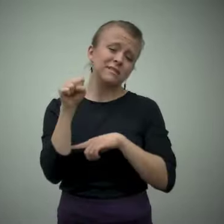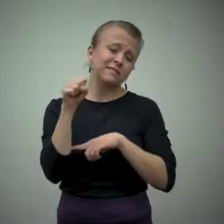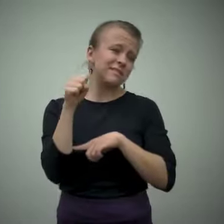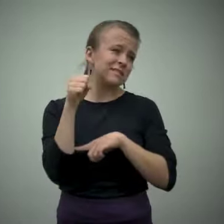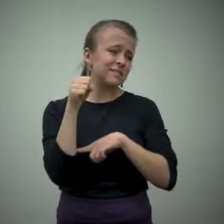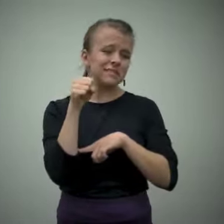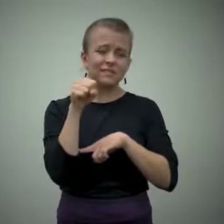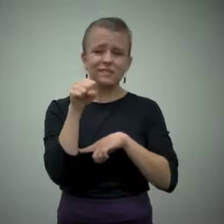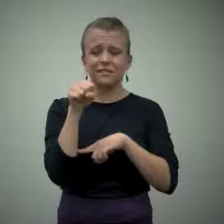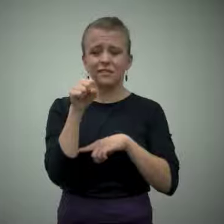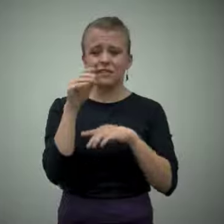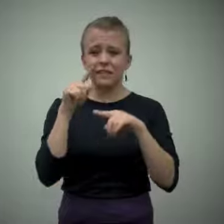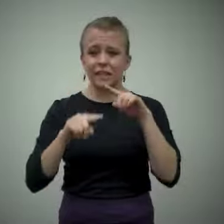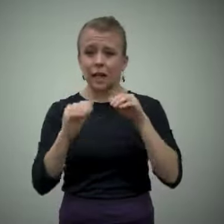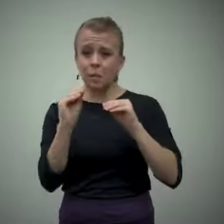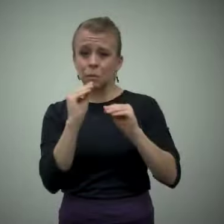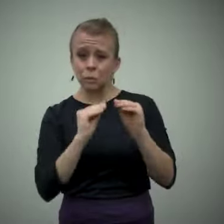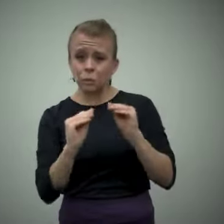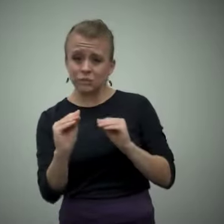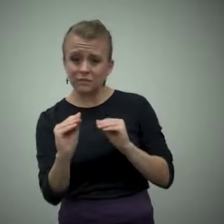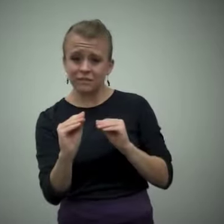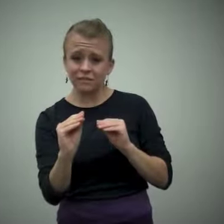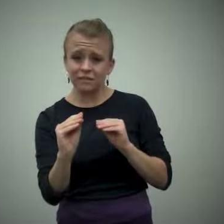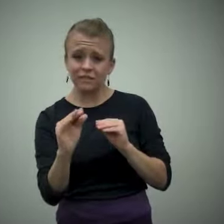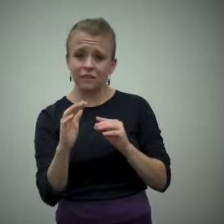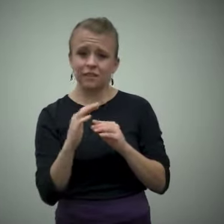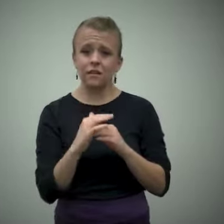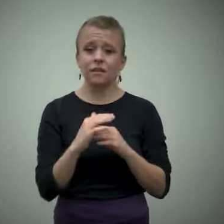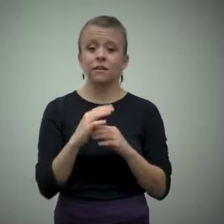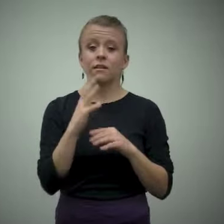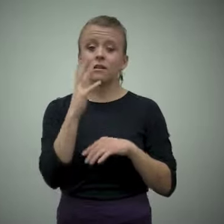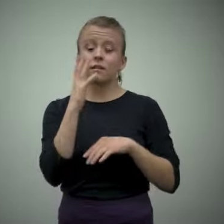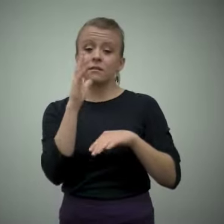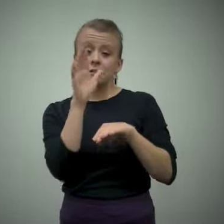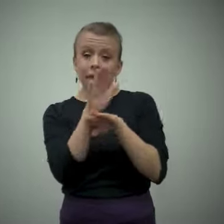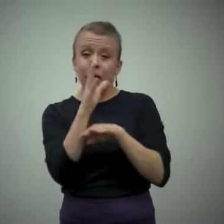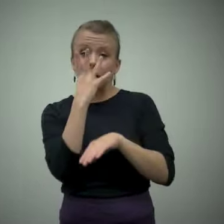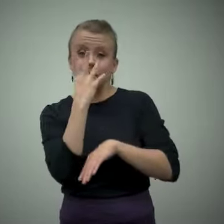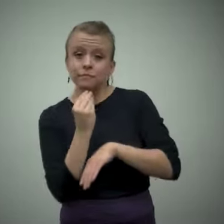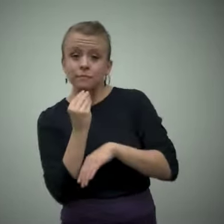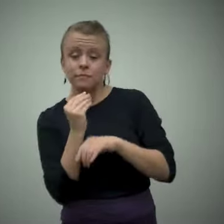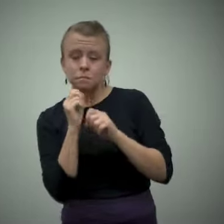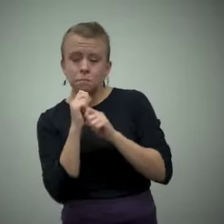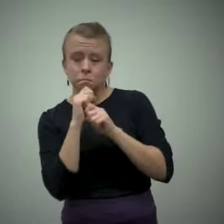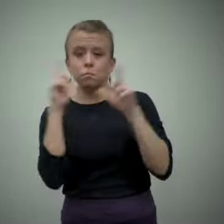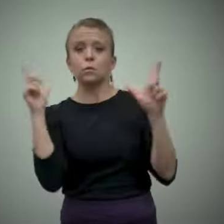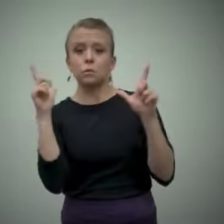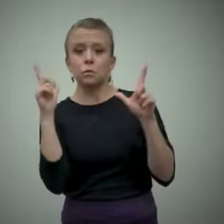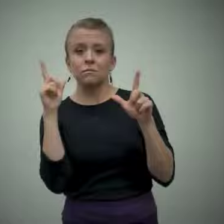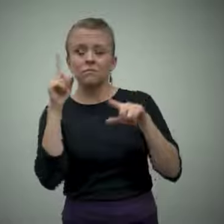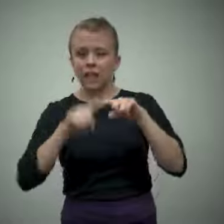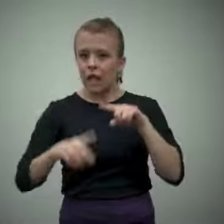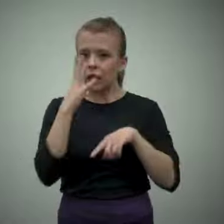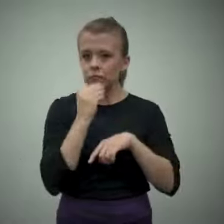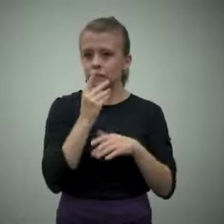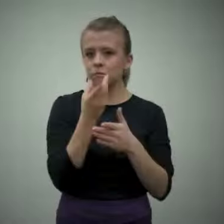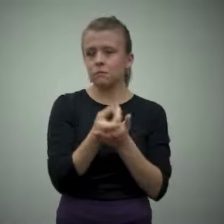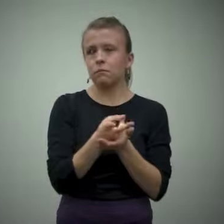neck burn or feel stiff? Am I having trouble sleeping at night? Am